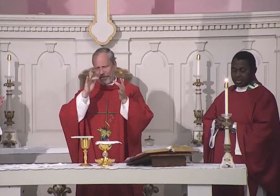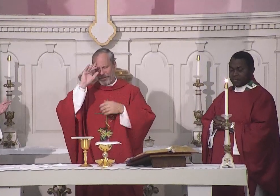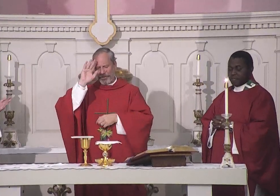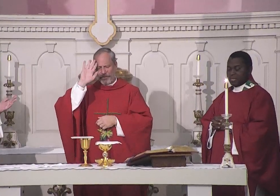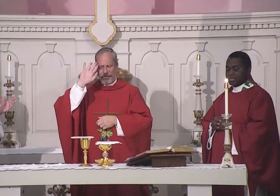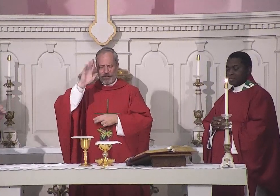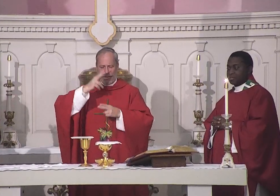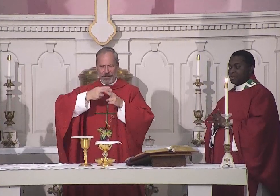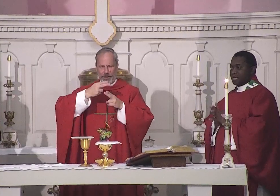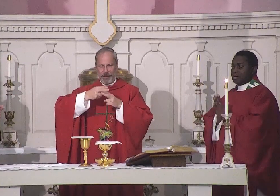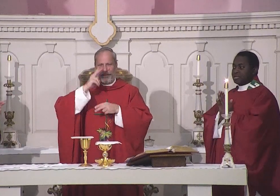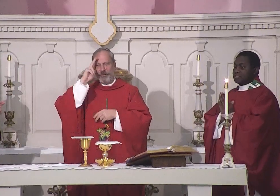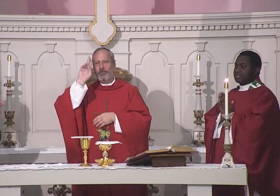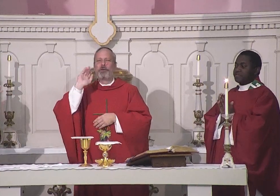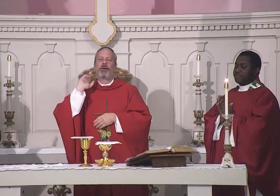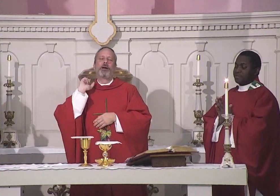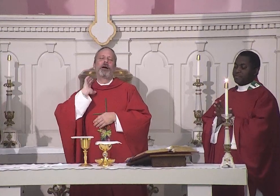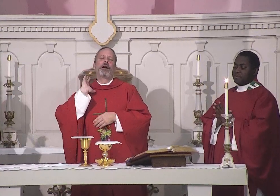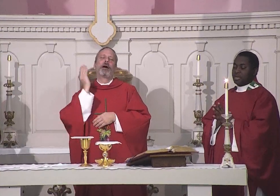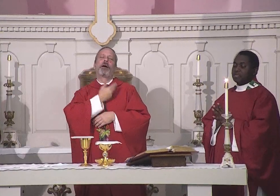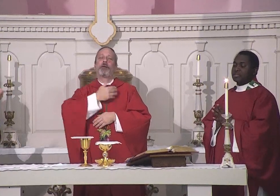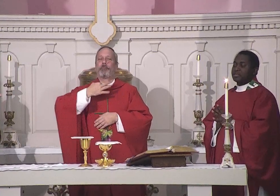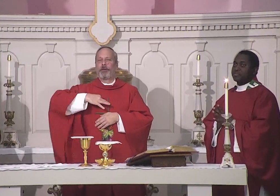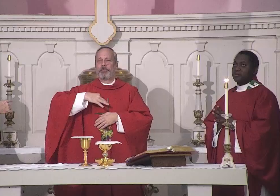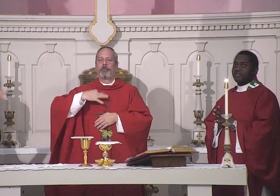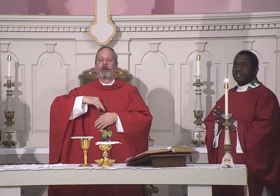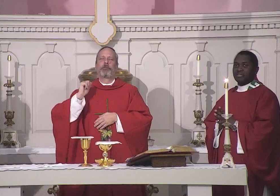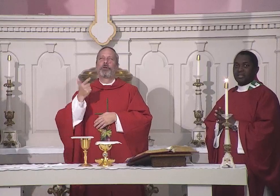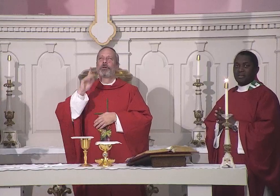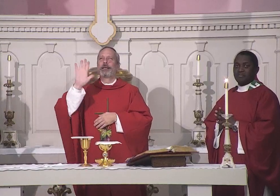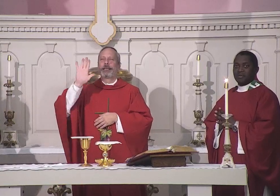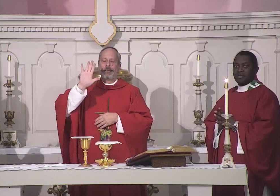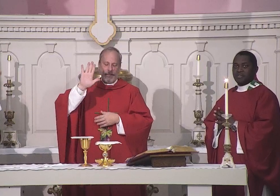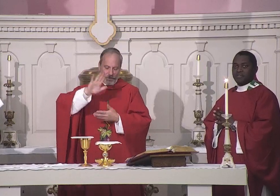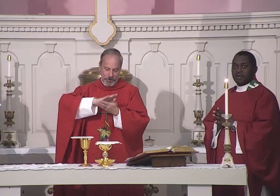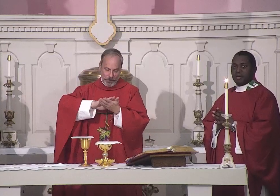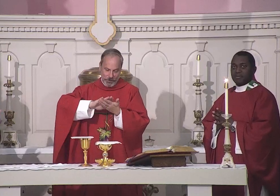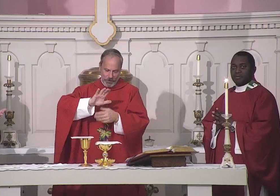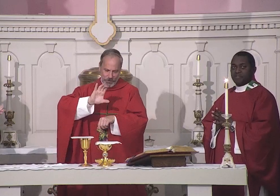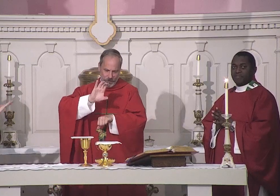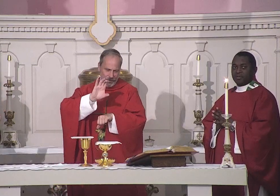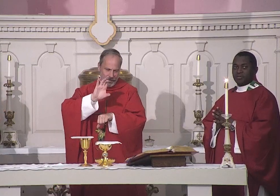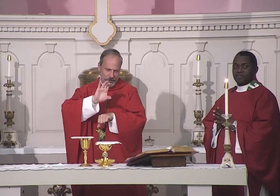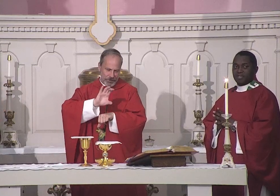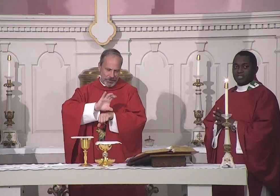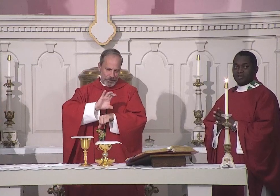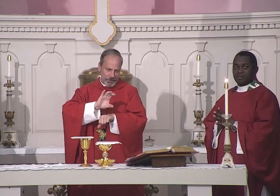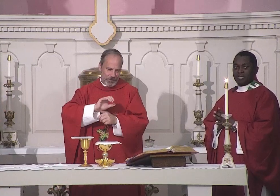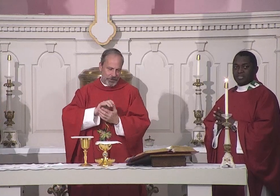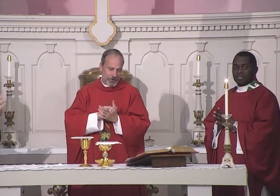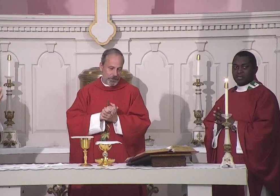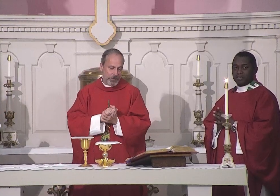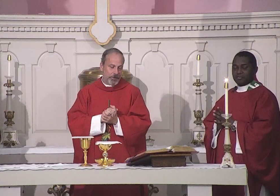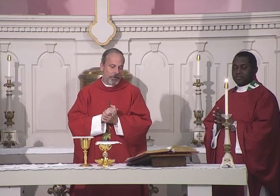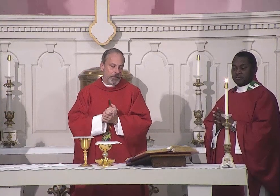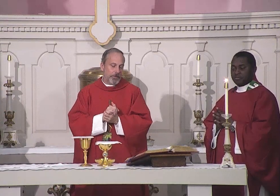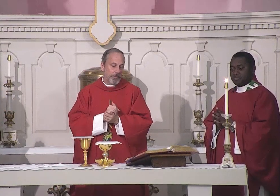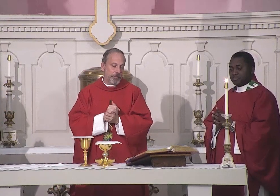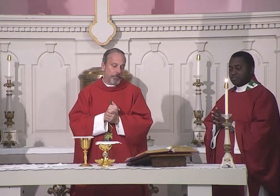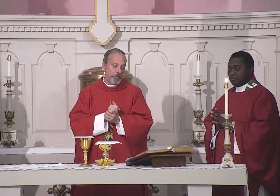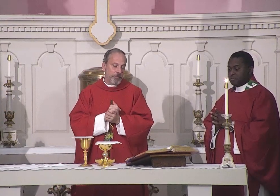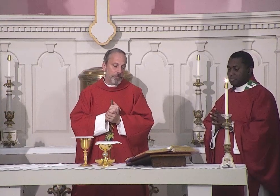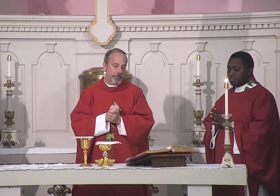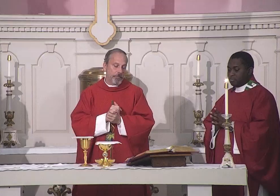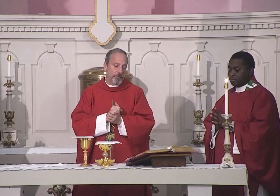accept the sacrifice at your hands for the praise and glory of his name, for our good and the good of all his church.